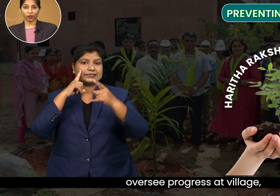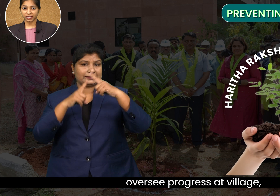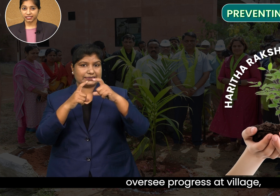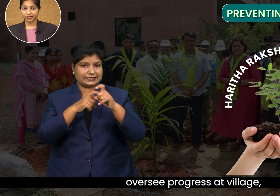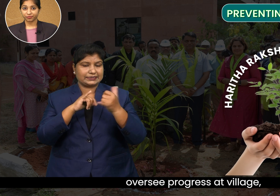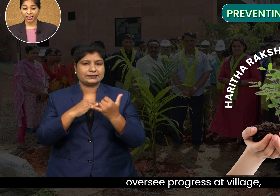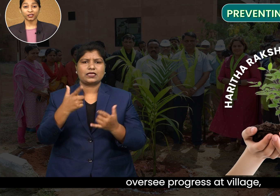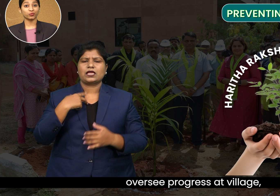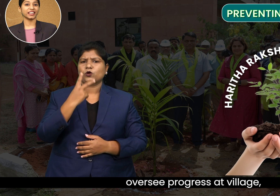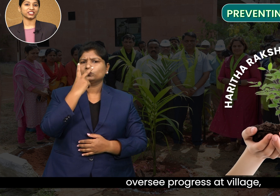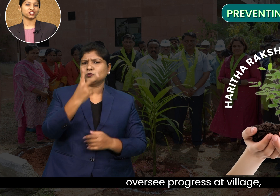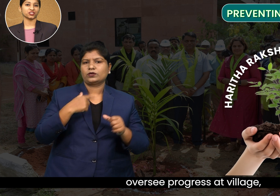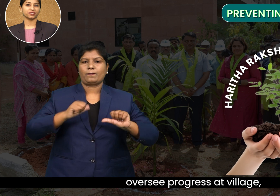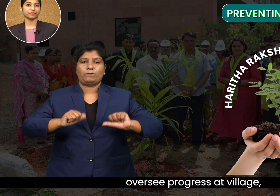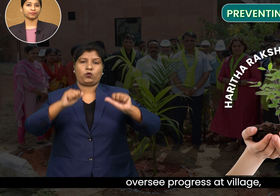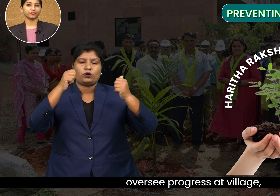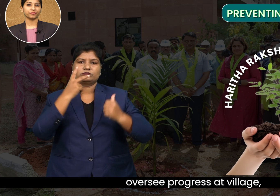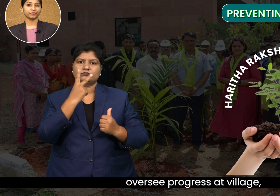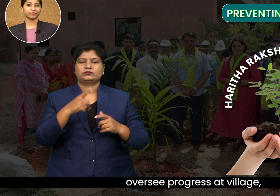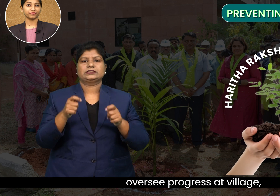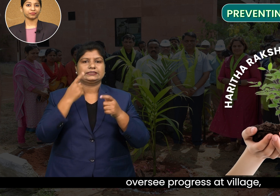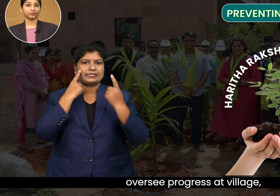oversee progress at village,